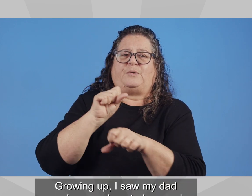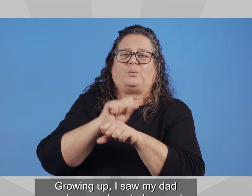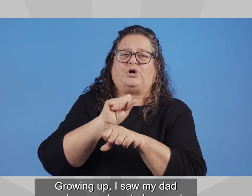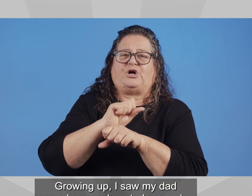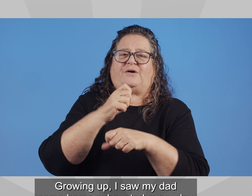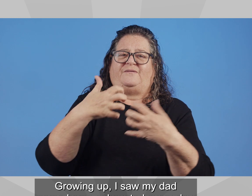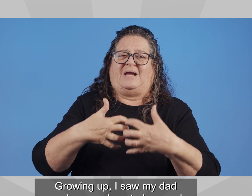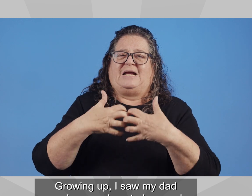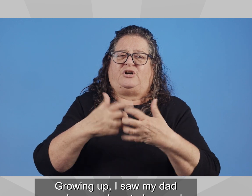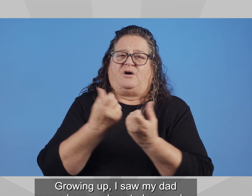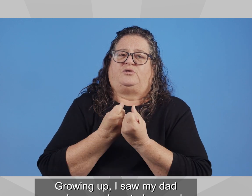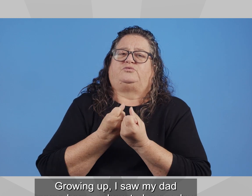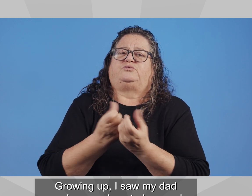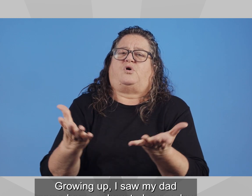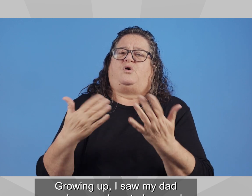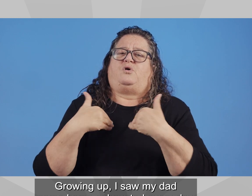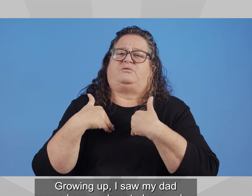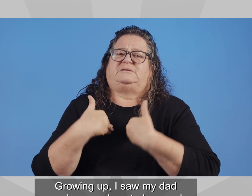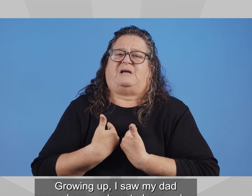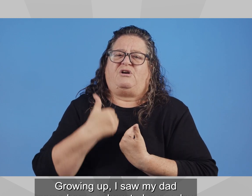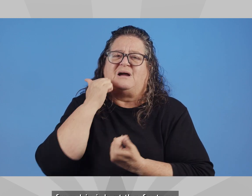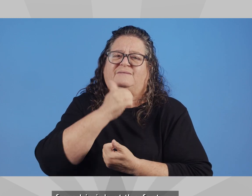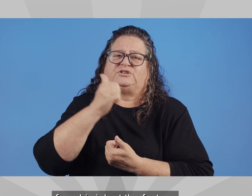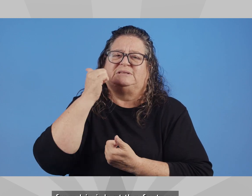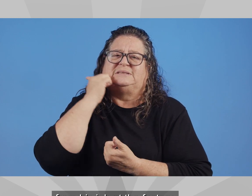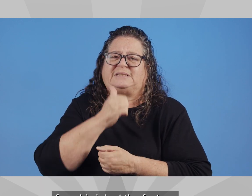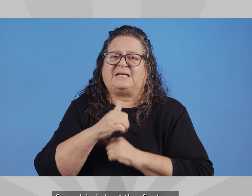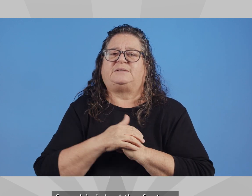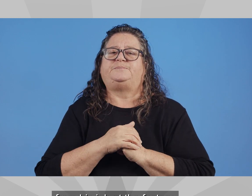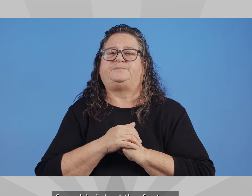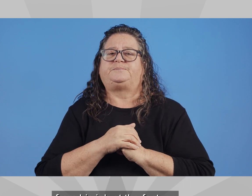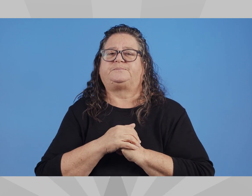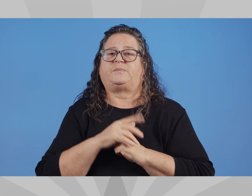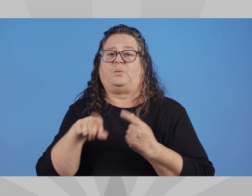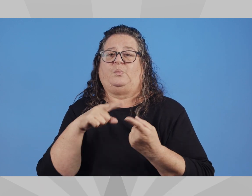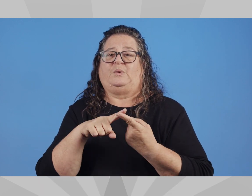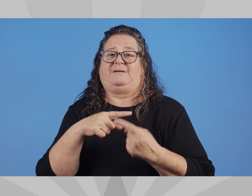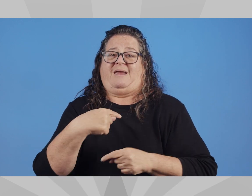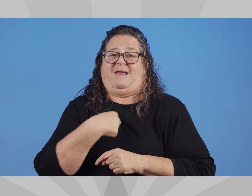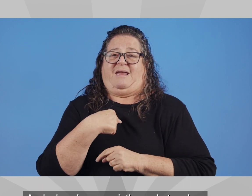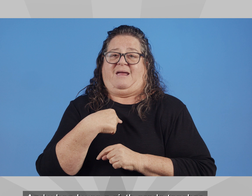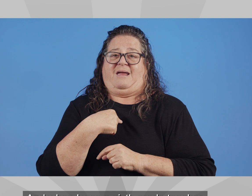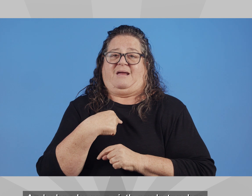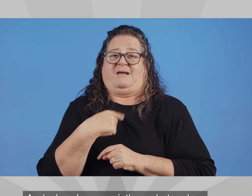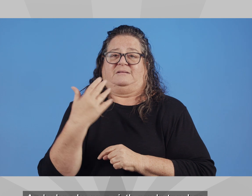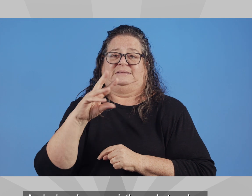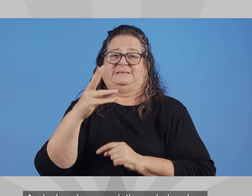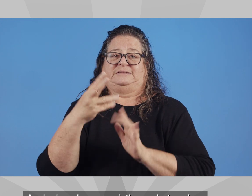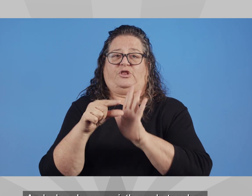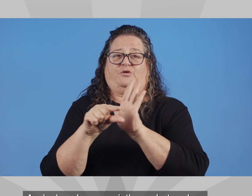Growing up, I saw my dad come home exhausted every day from his job at the factory. And when I